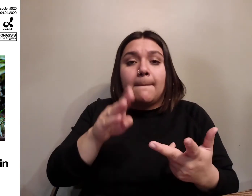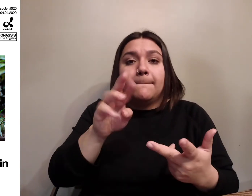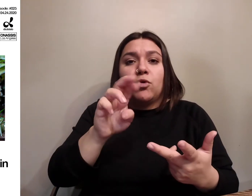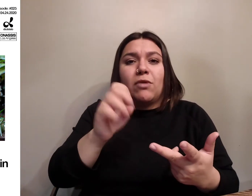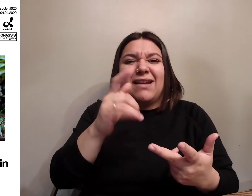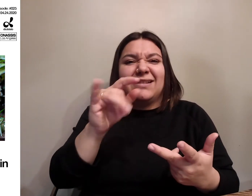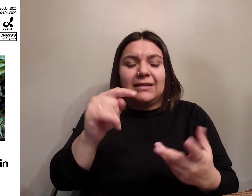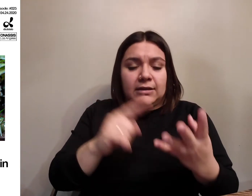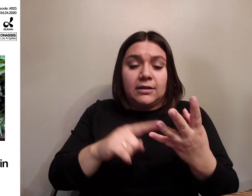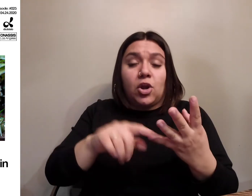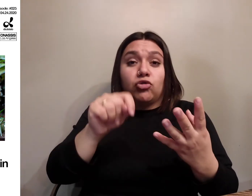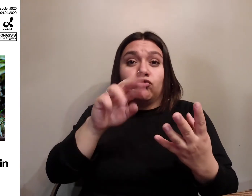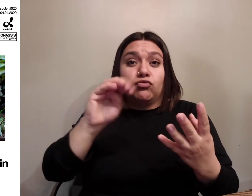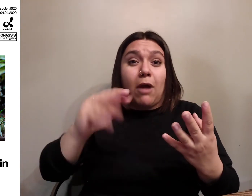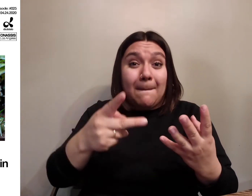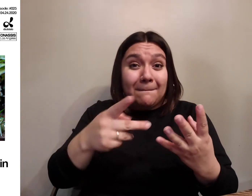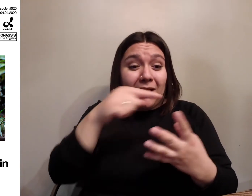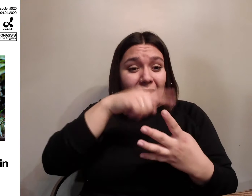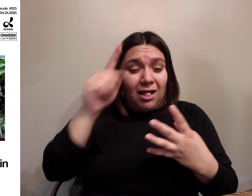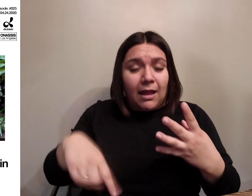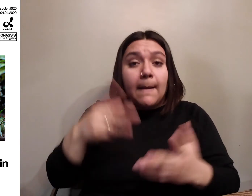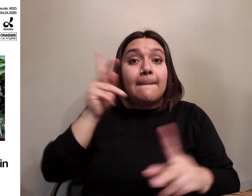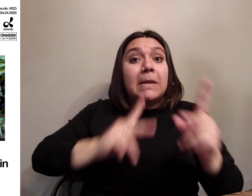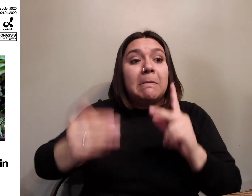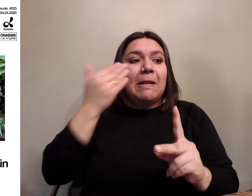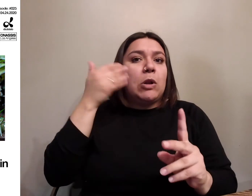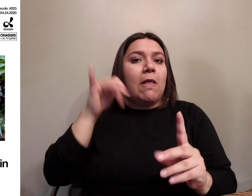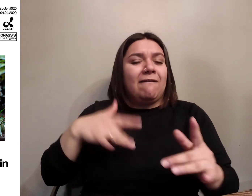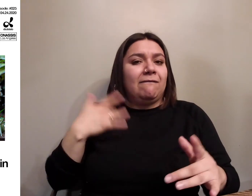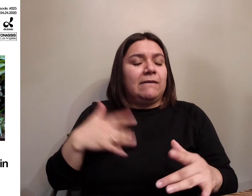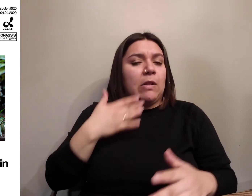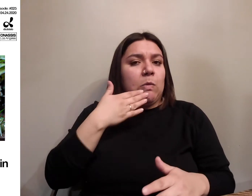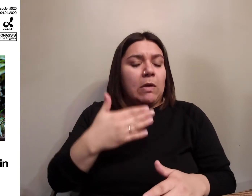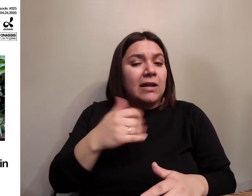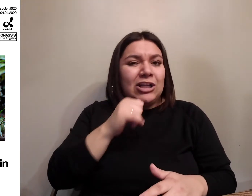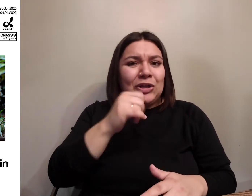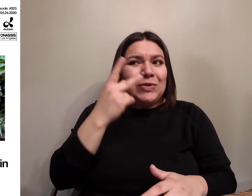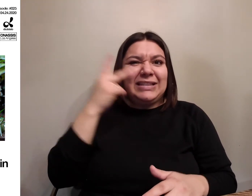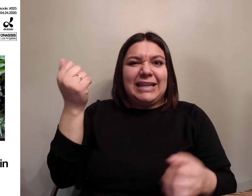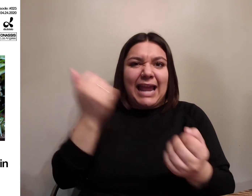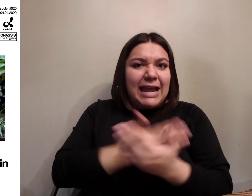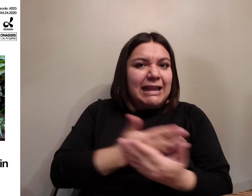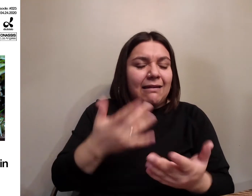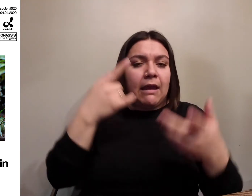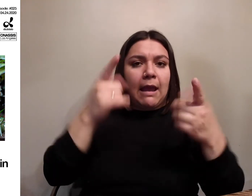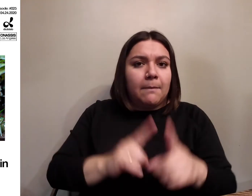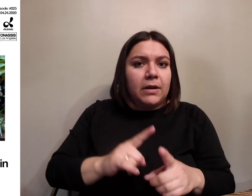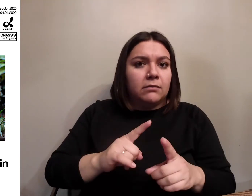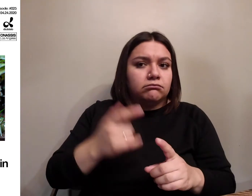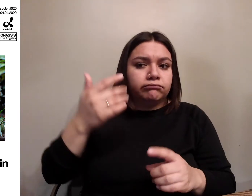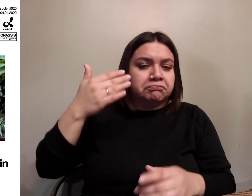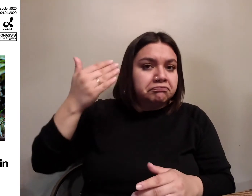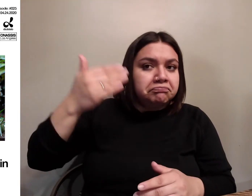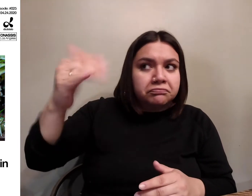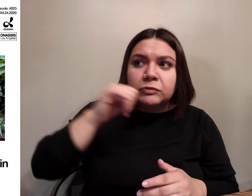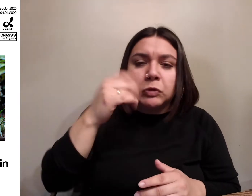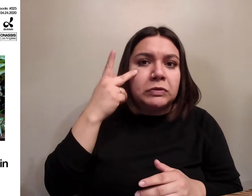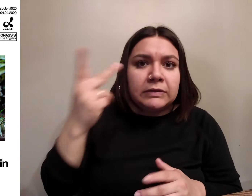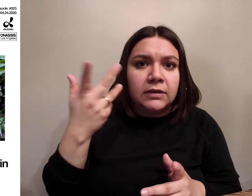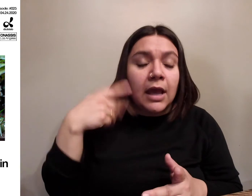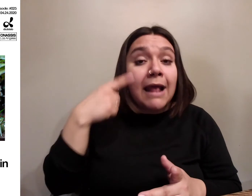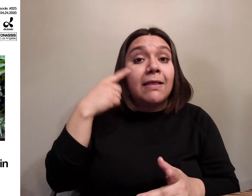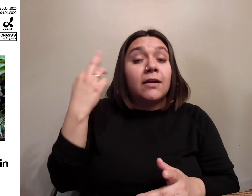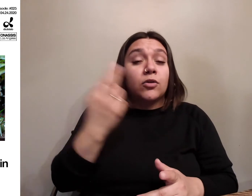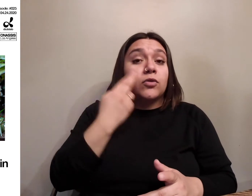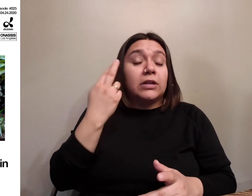but if you don't know what's happening next door, then you cannot connect the dots. And we're living in a world of interconnectivity